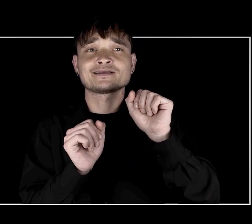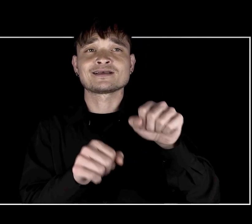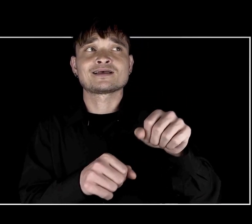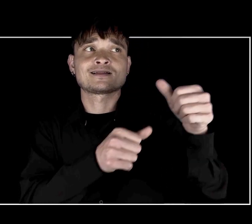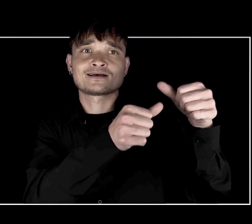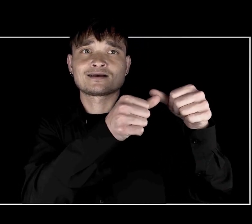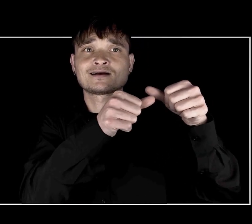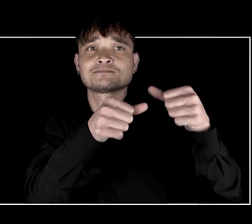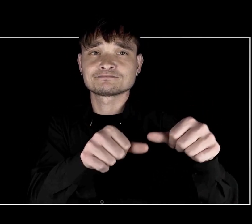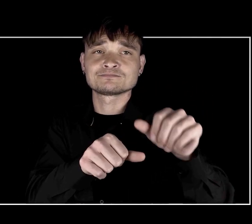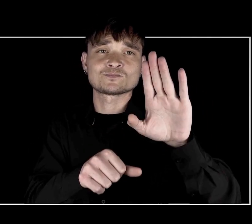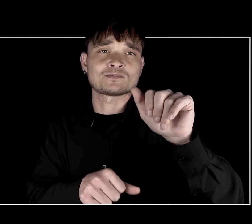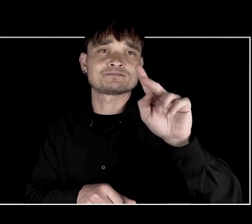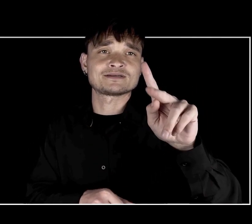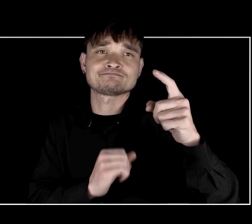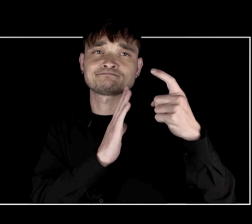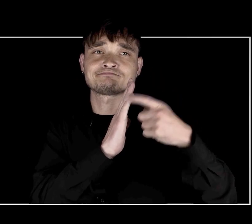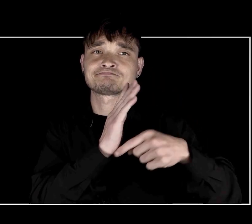your bank account.